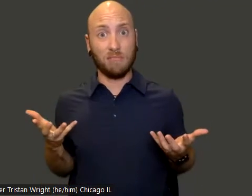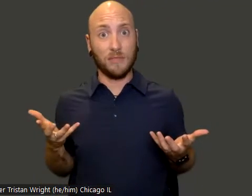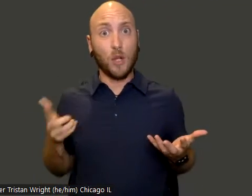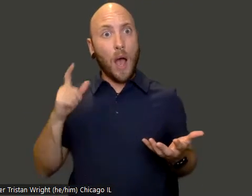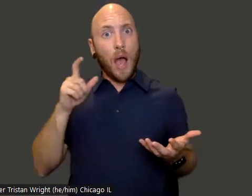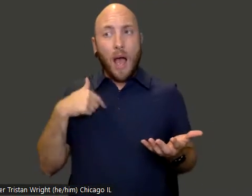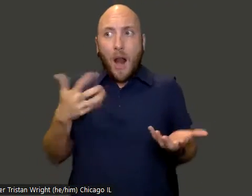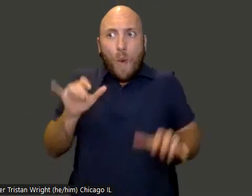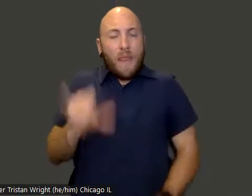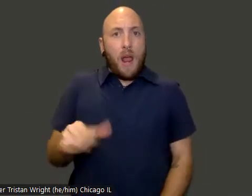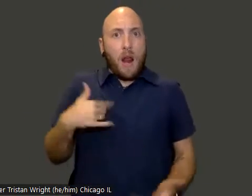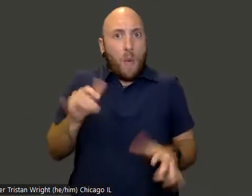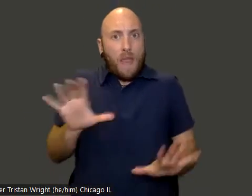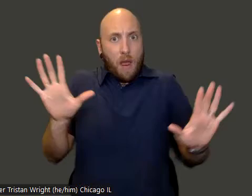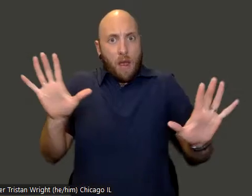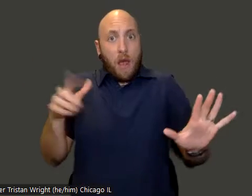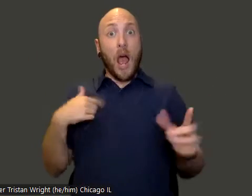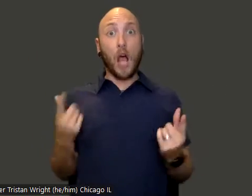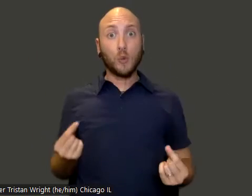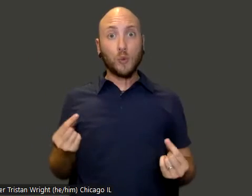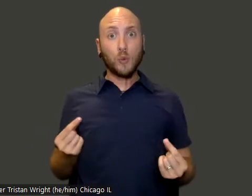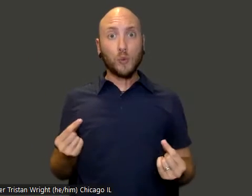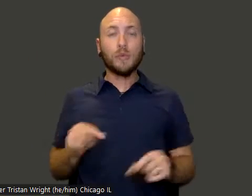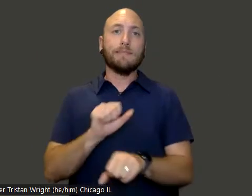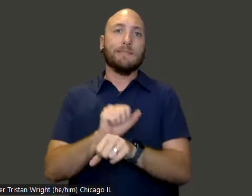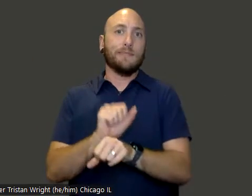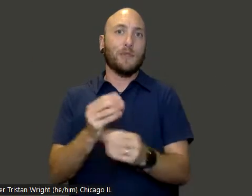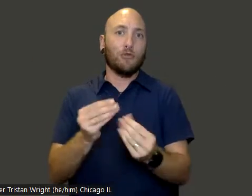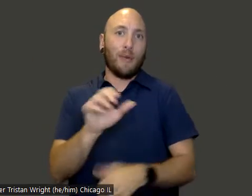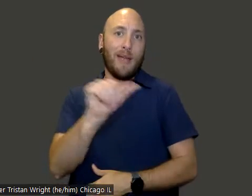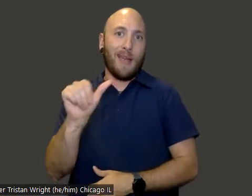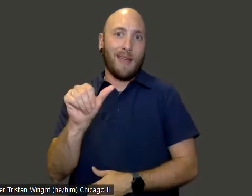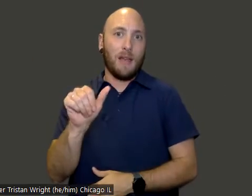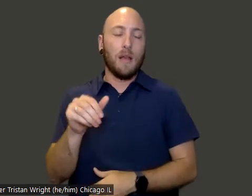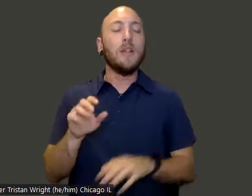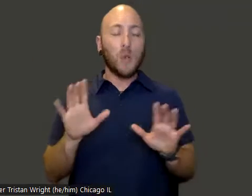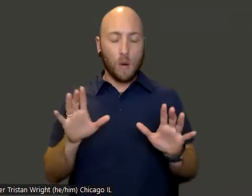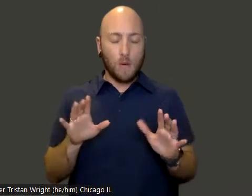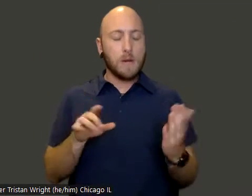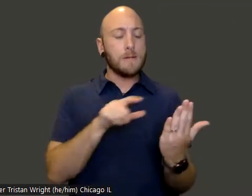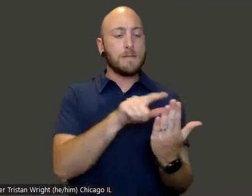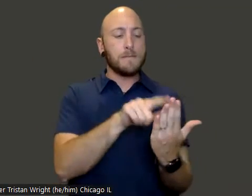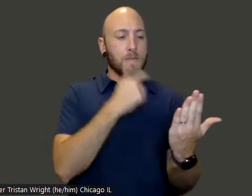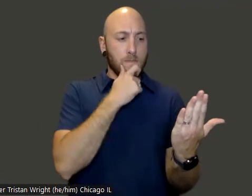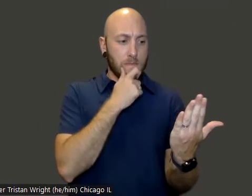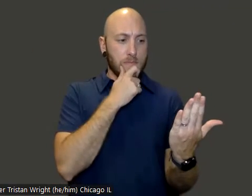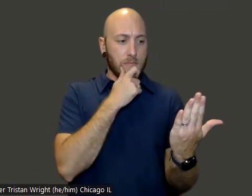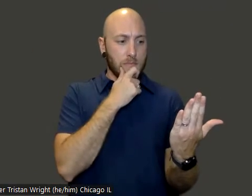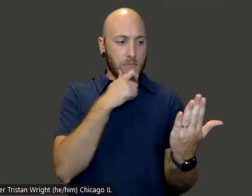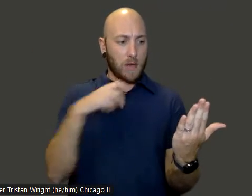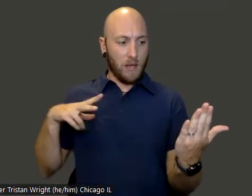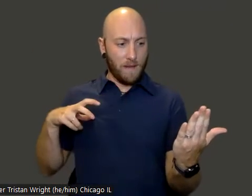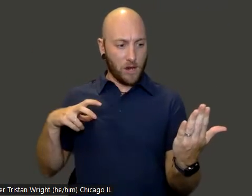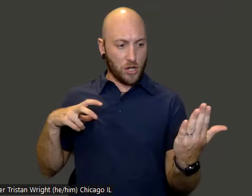I don't want to live that way anymore. So I work on this solution in Alcoholics Anonymous. Where was I selfish? I felt like I had a right to live and occupy someone